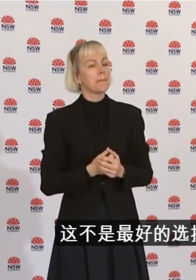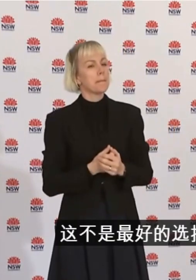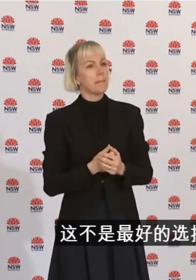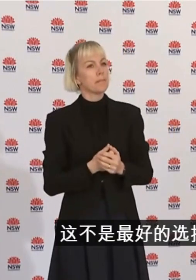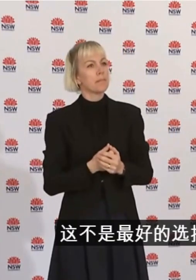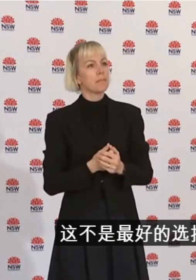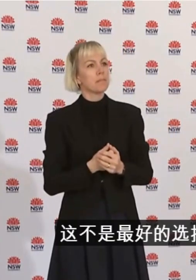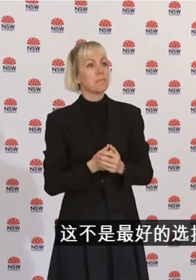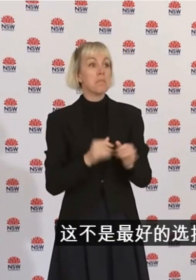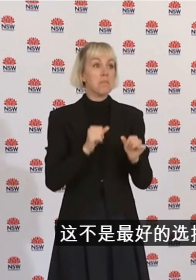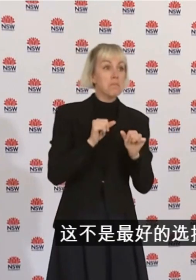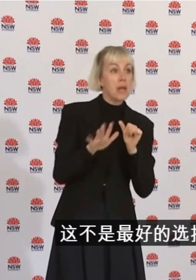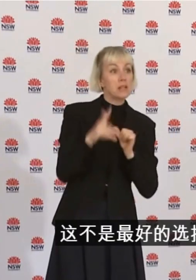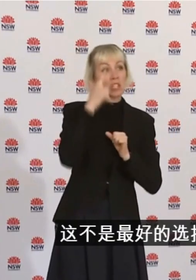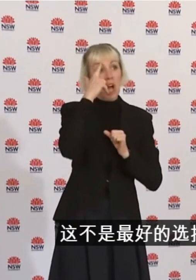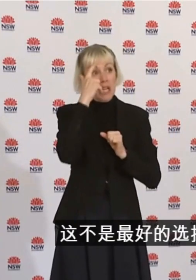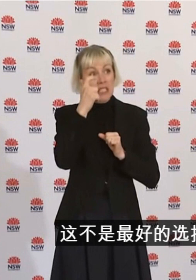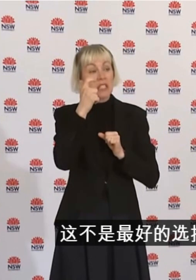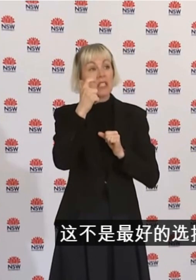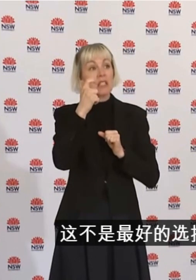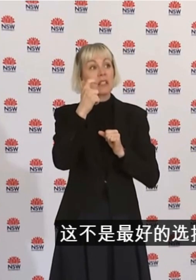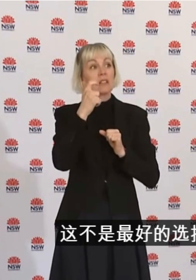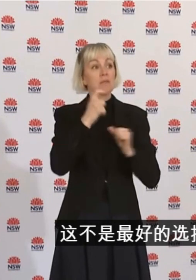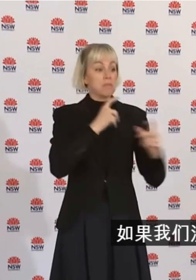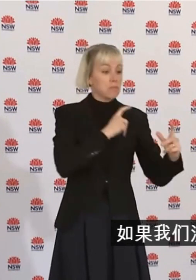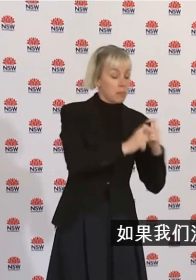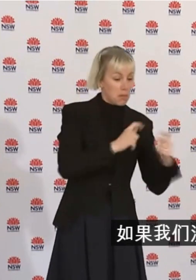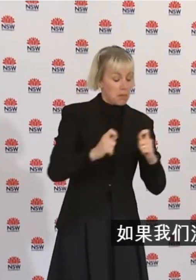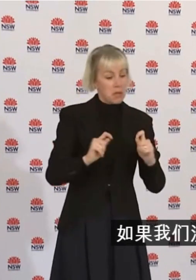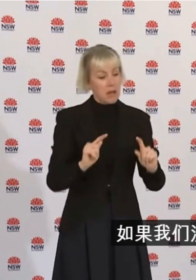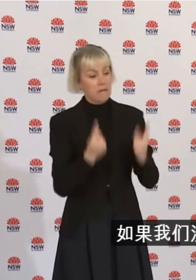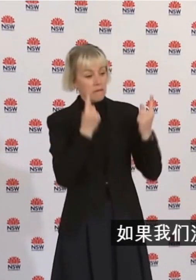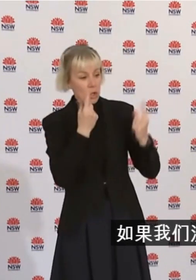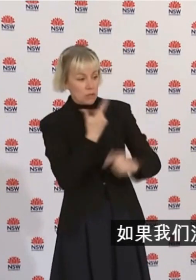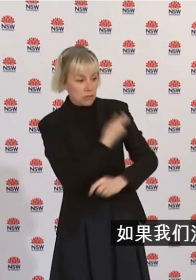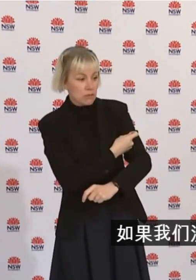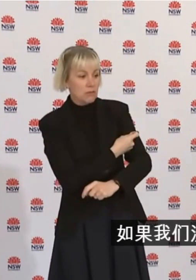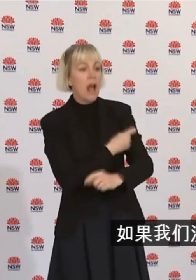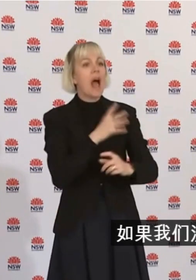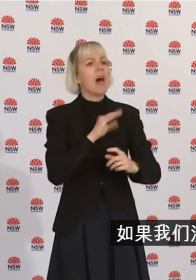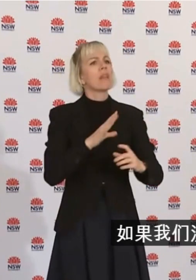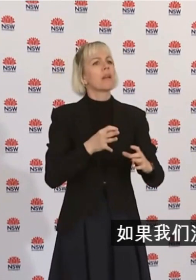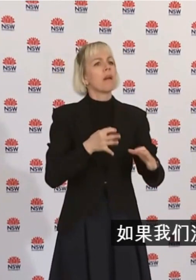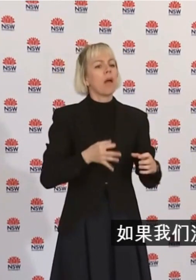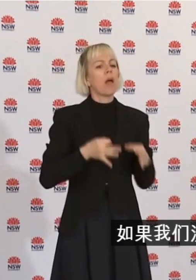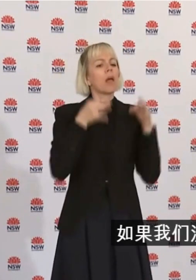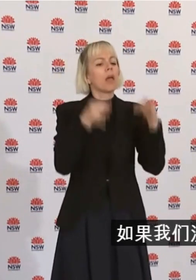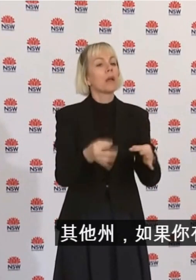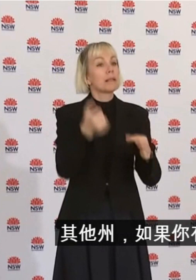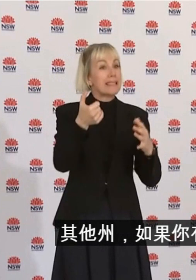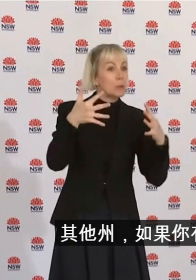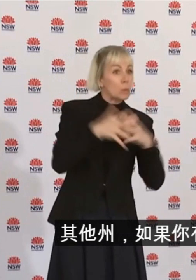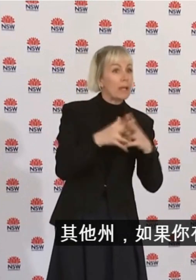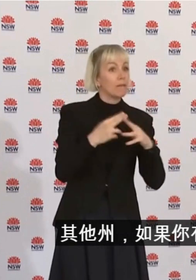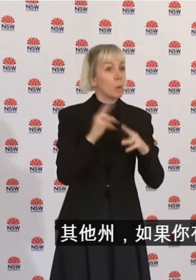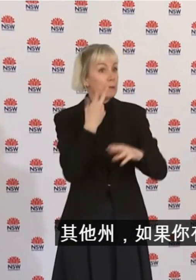it's not the best choice. It's perhaps the only choice we're going to have if we don't get some help from the federal government or from